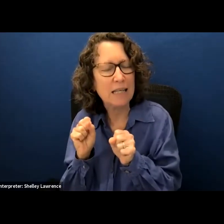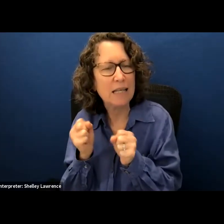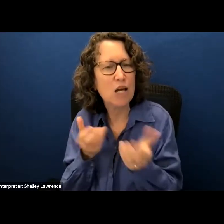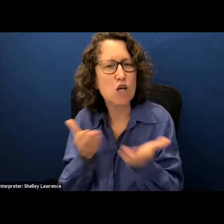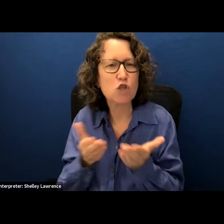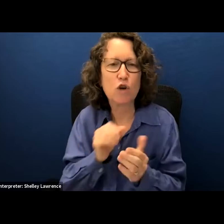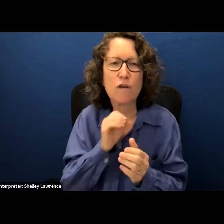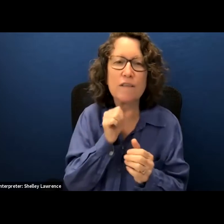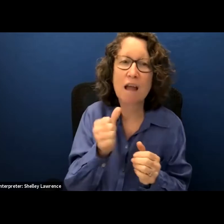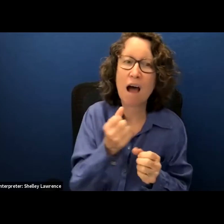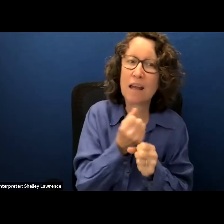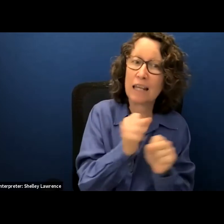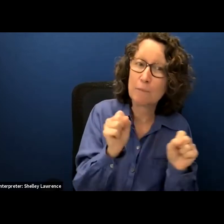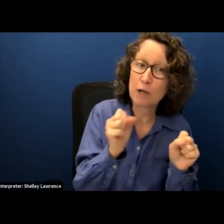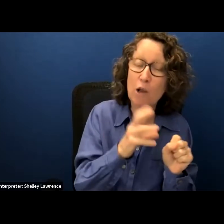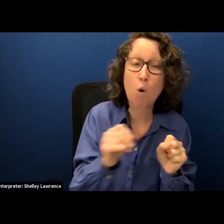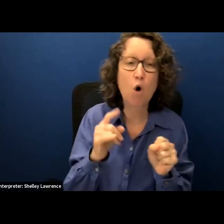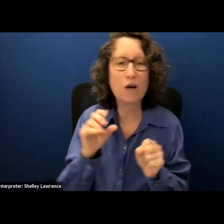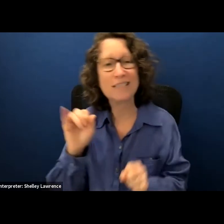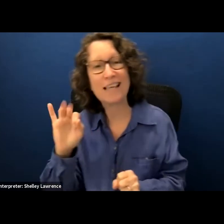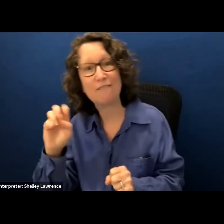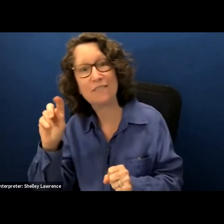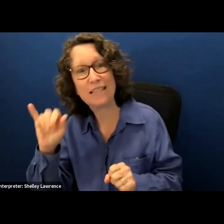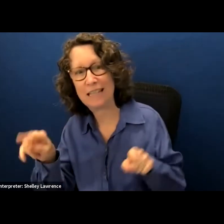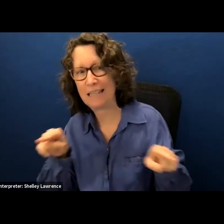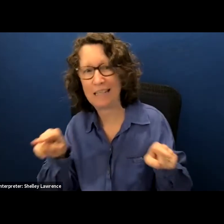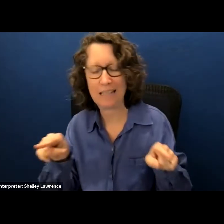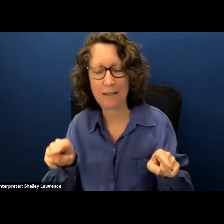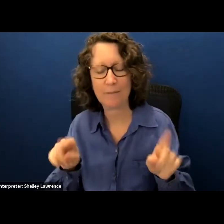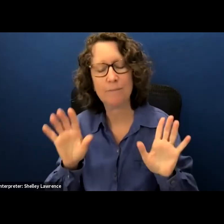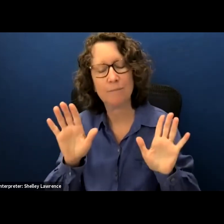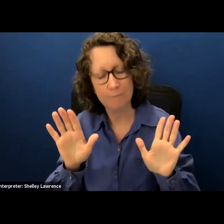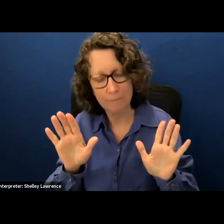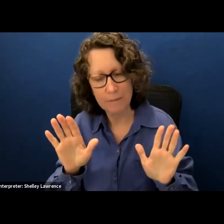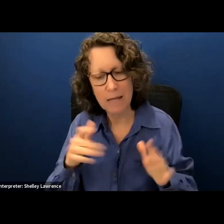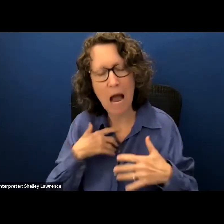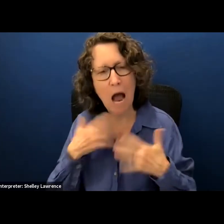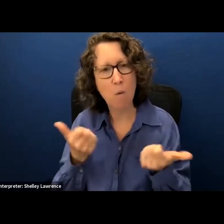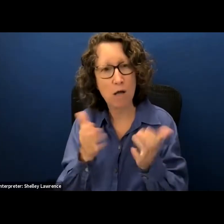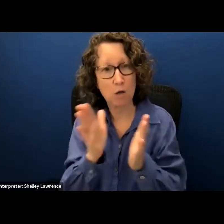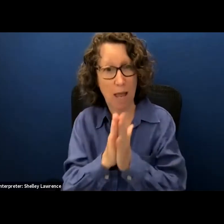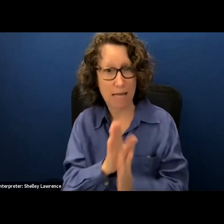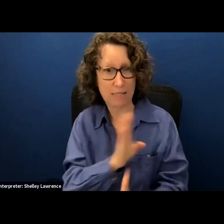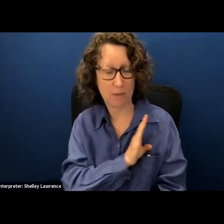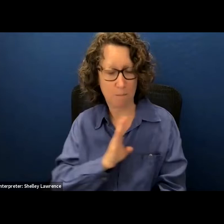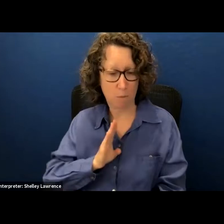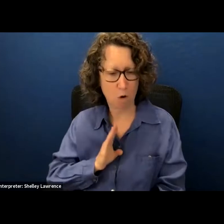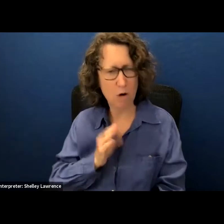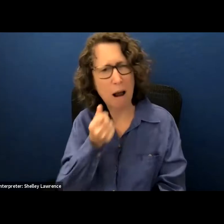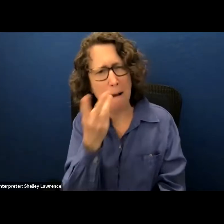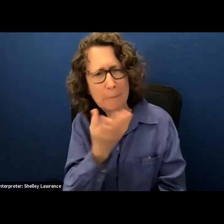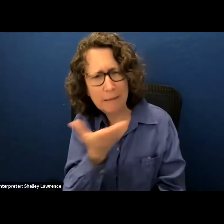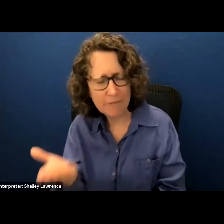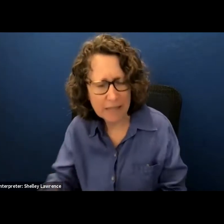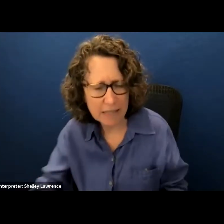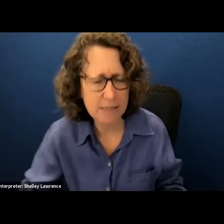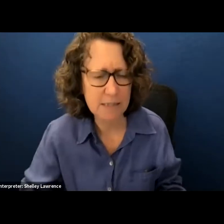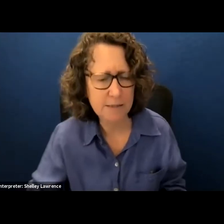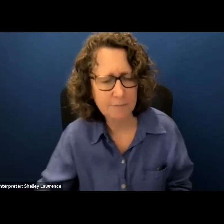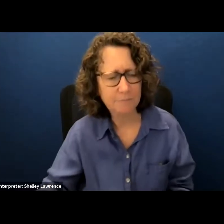neither liberty nor safety. Now, I want to ask the board a couple things.